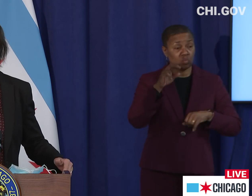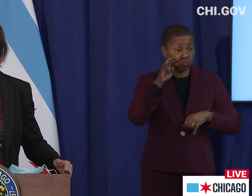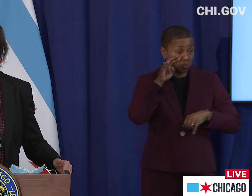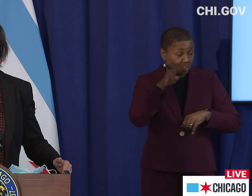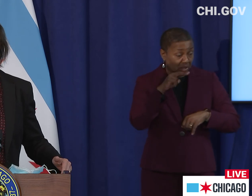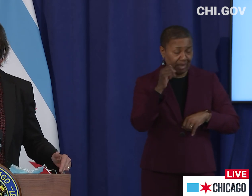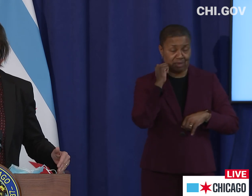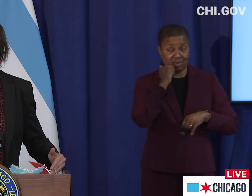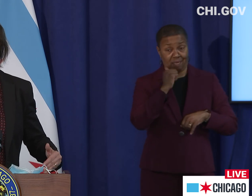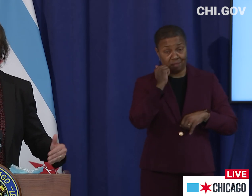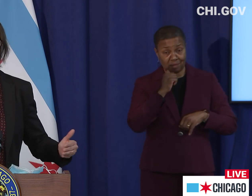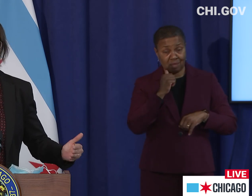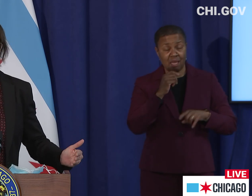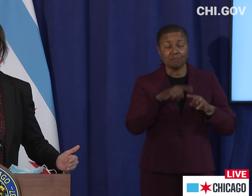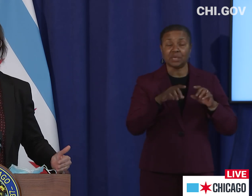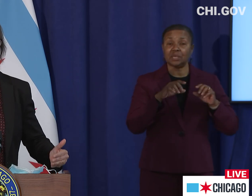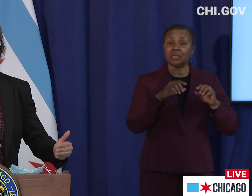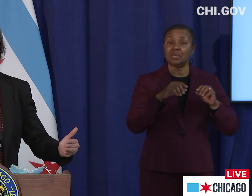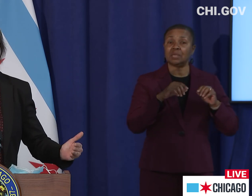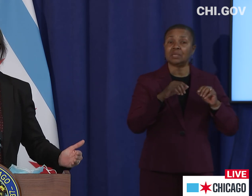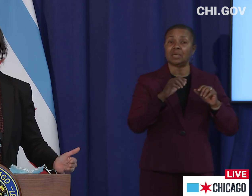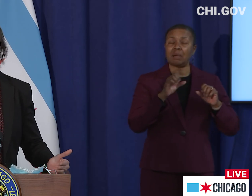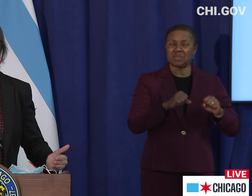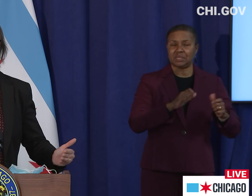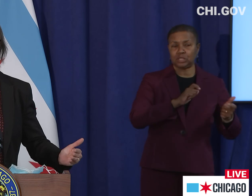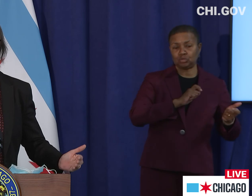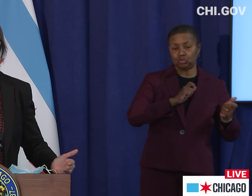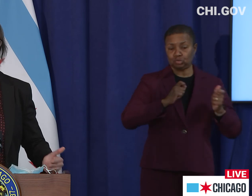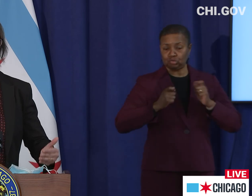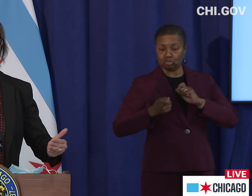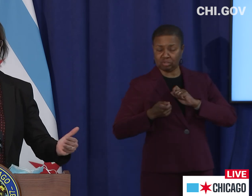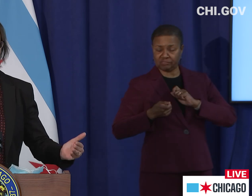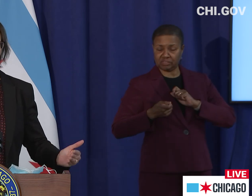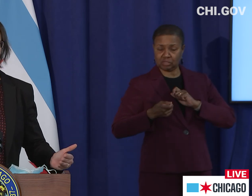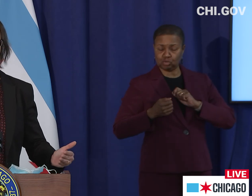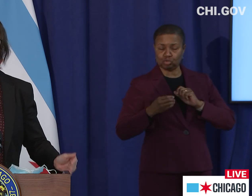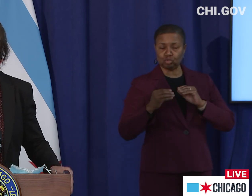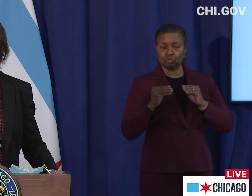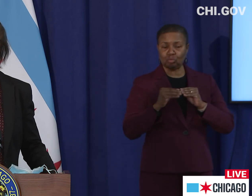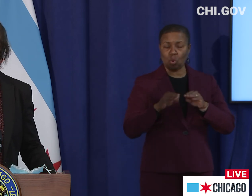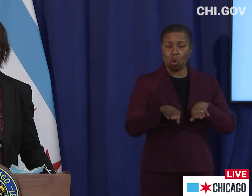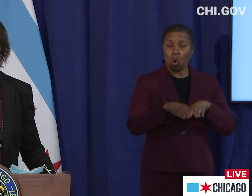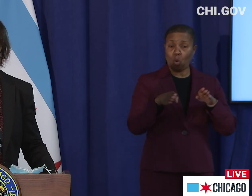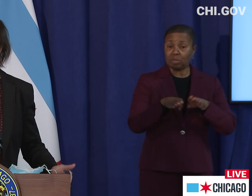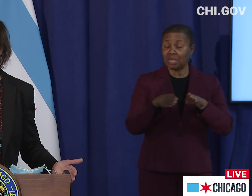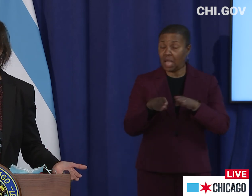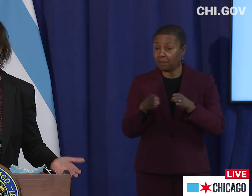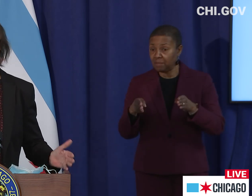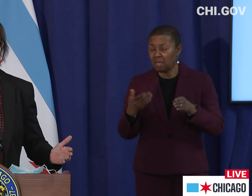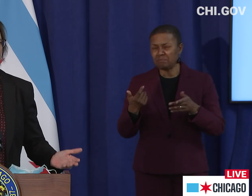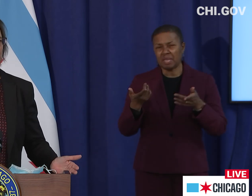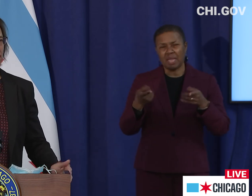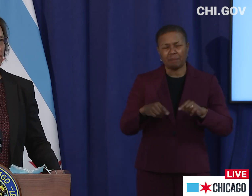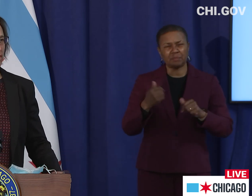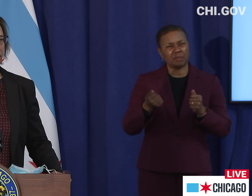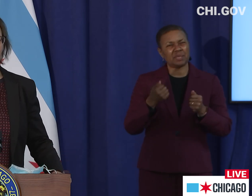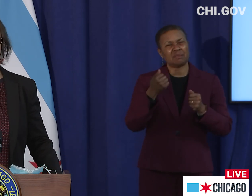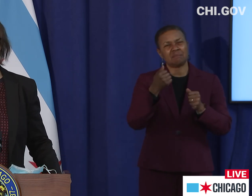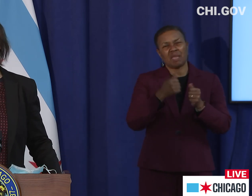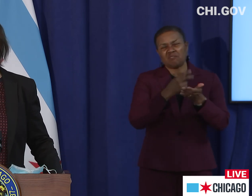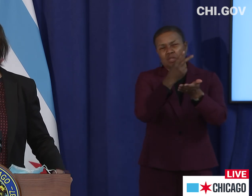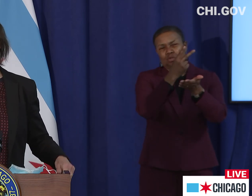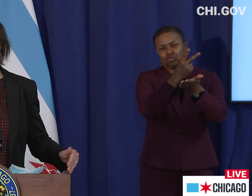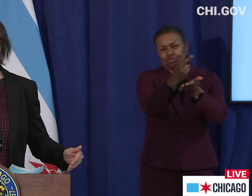terms of a ability to shift or deciding to shift to even more opening up will probably occur about every 2 weeks or